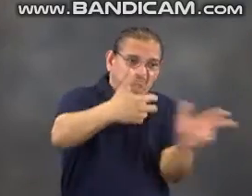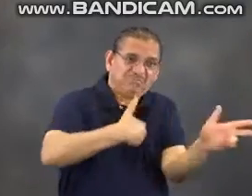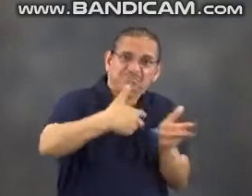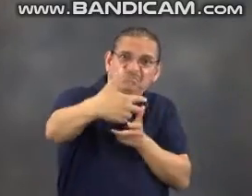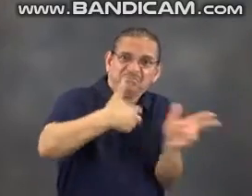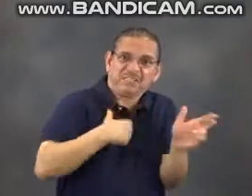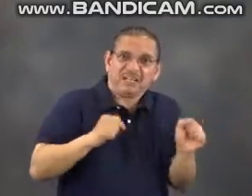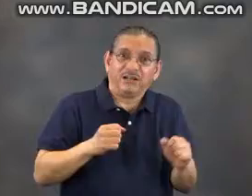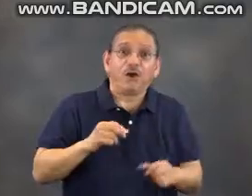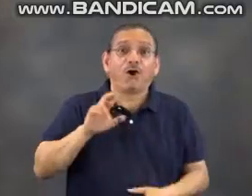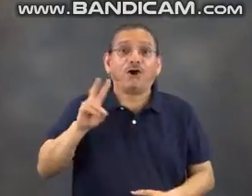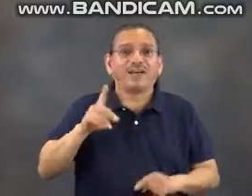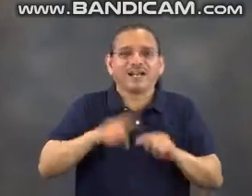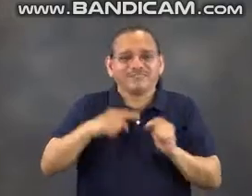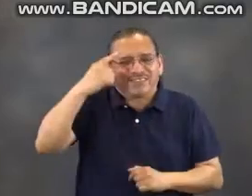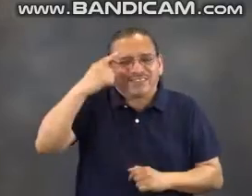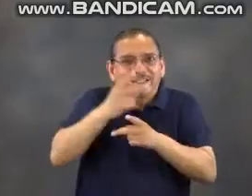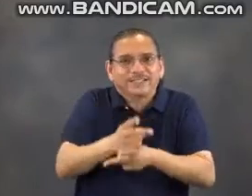Usually when you're driving a car, it isn't that hard.